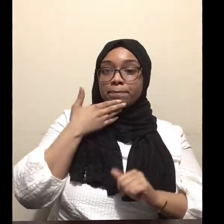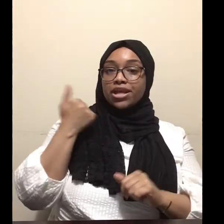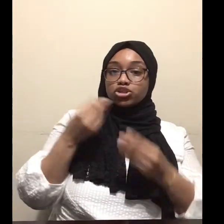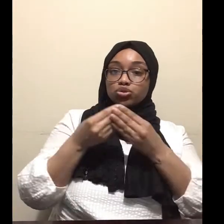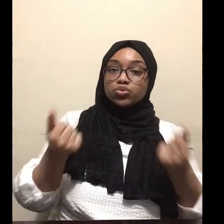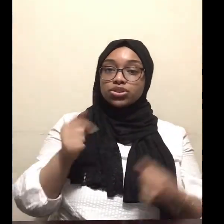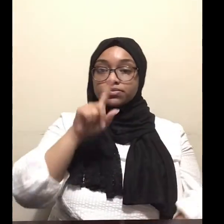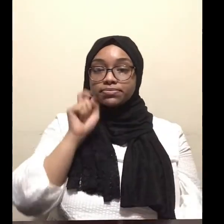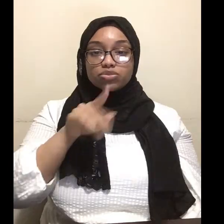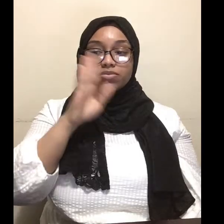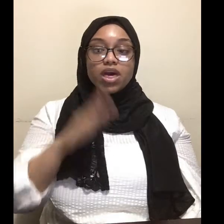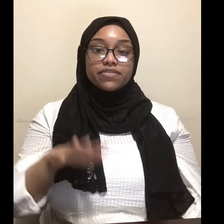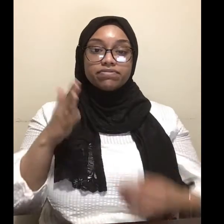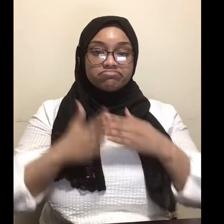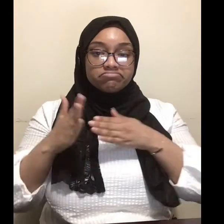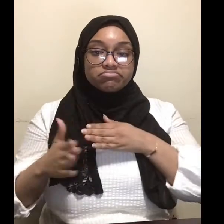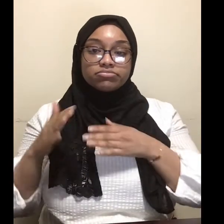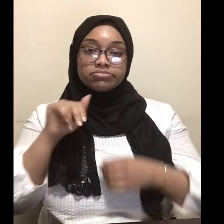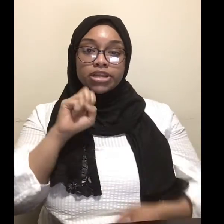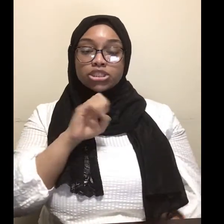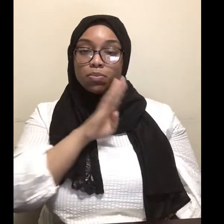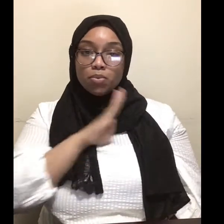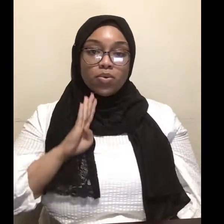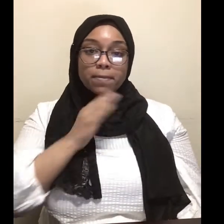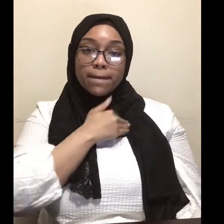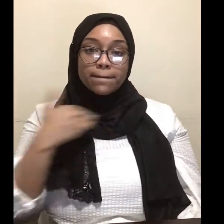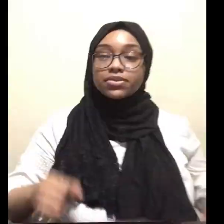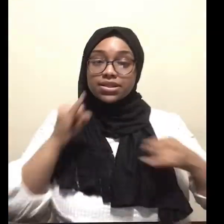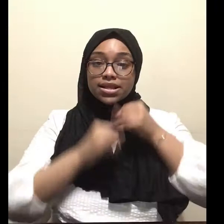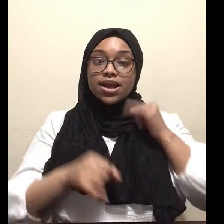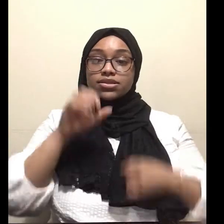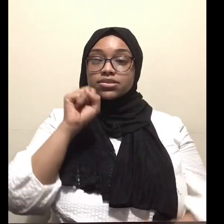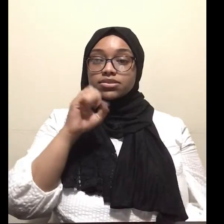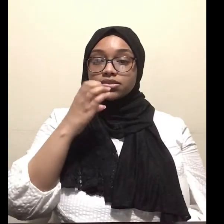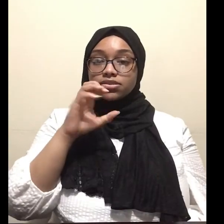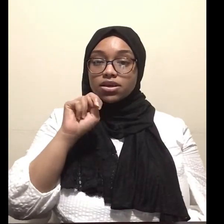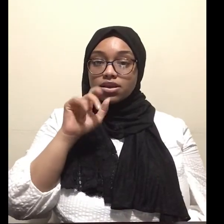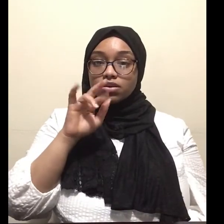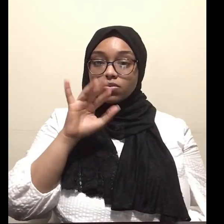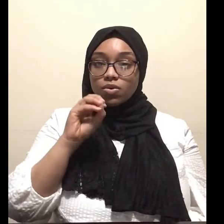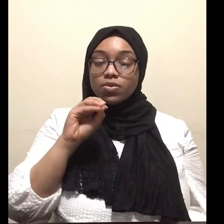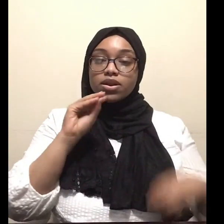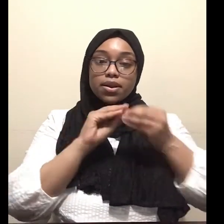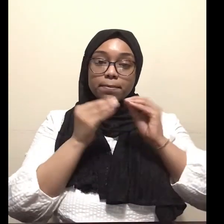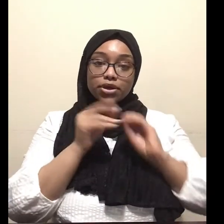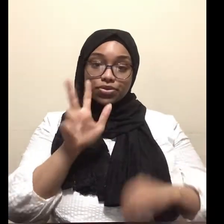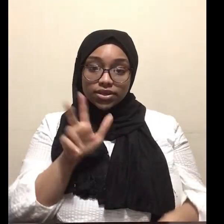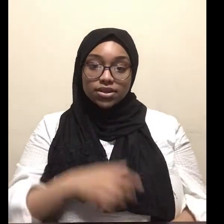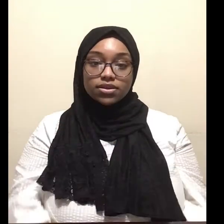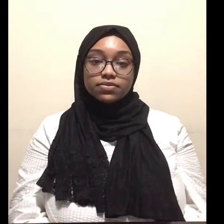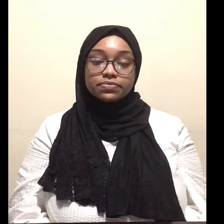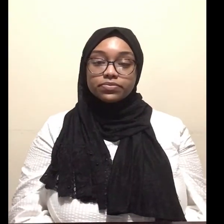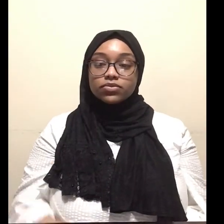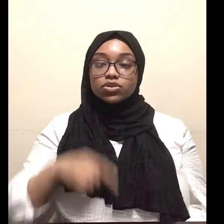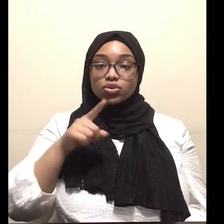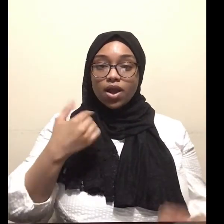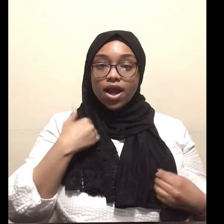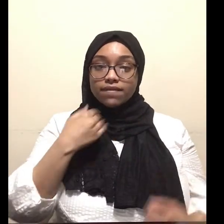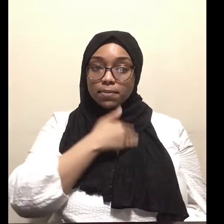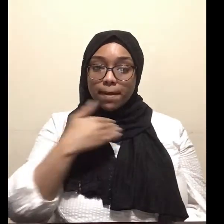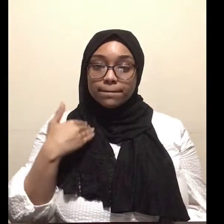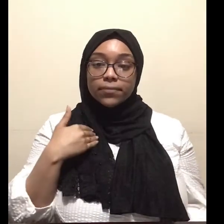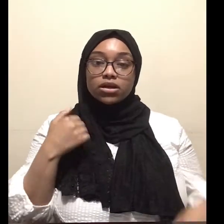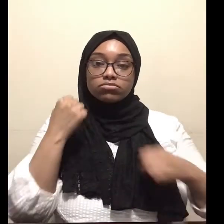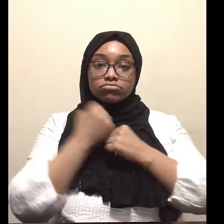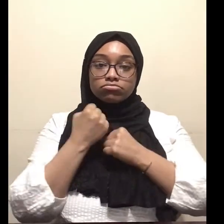but in the long run, it may be more advantageous for you not to do